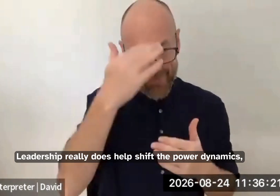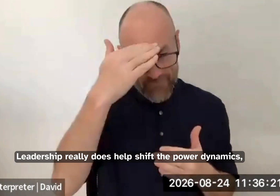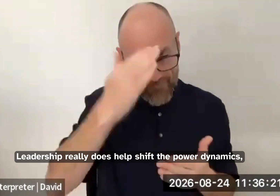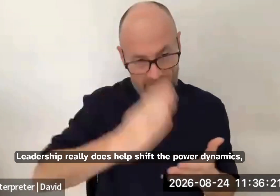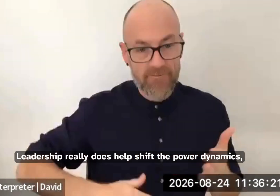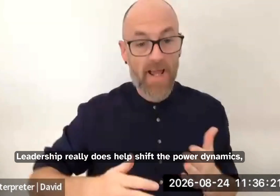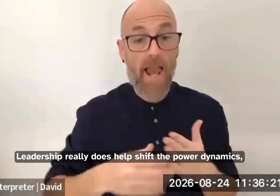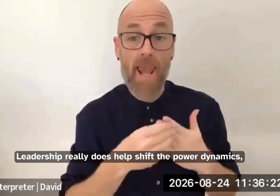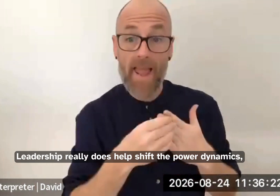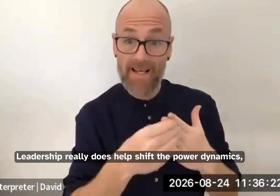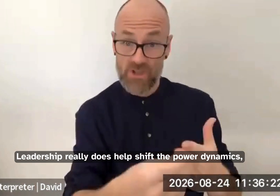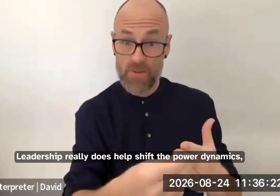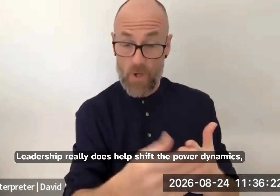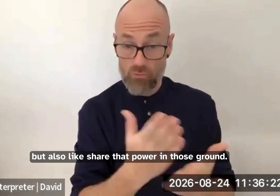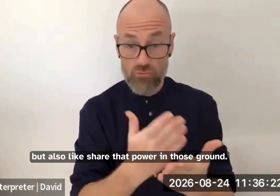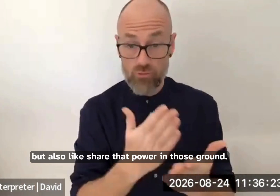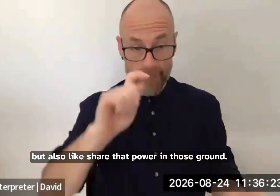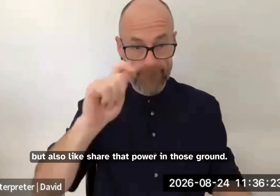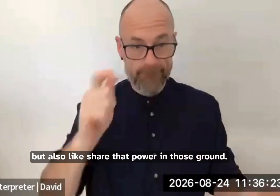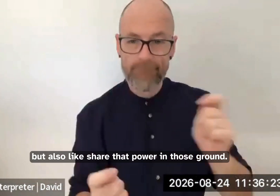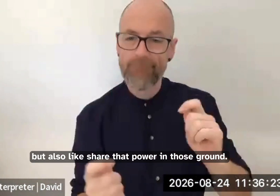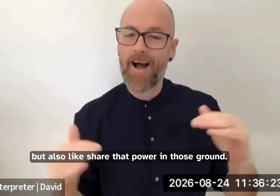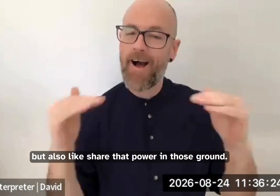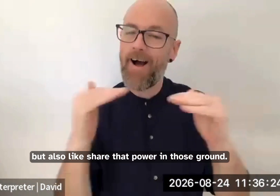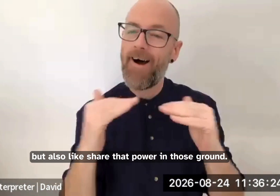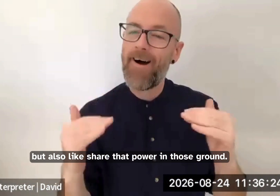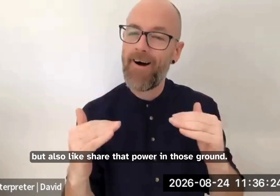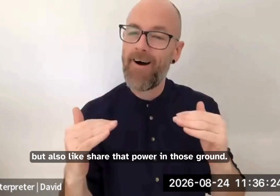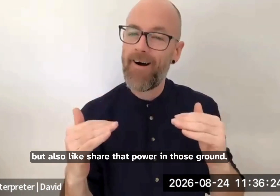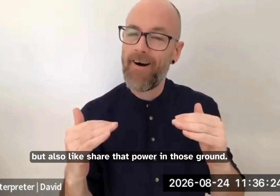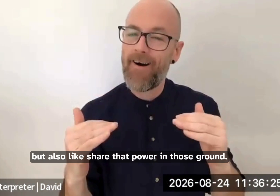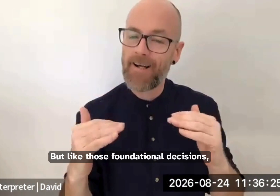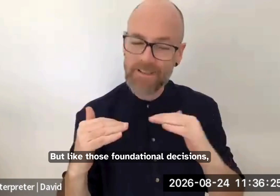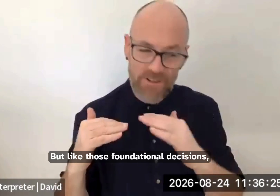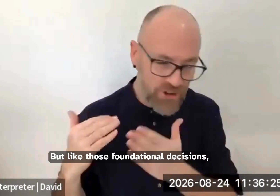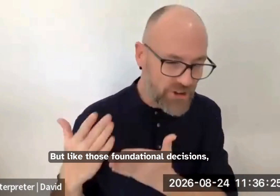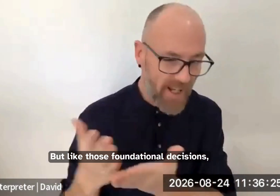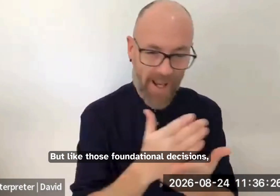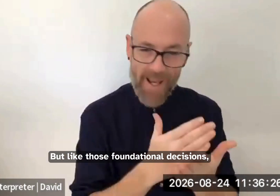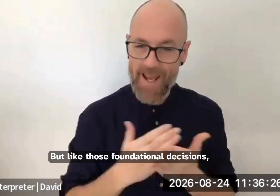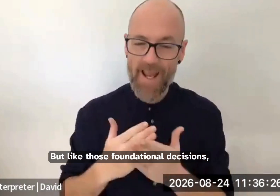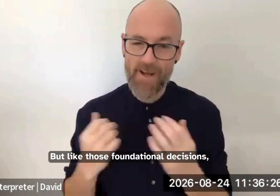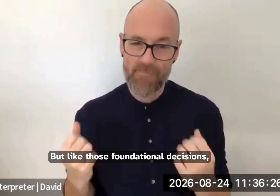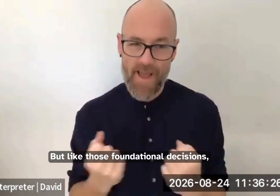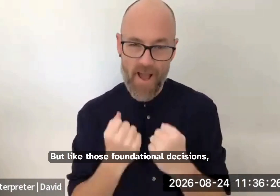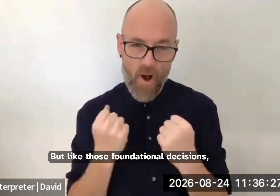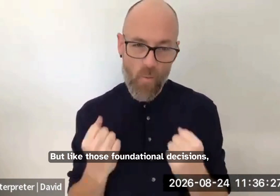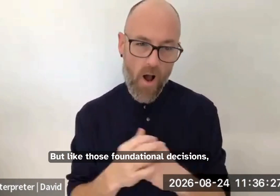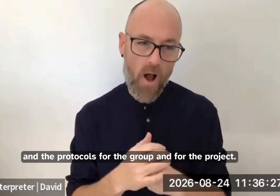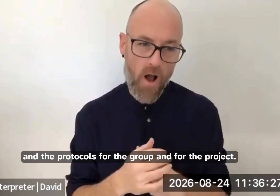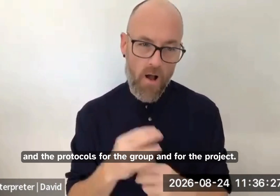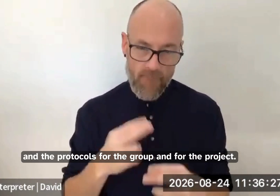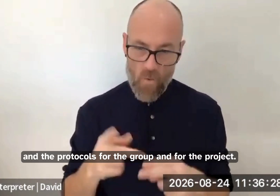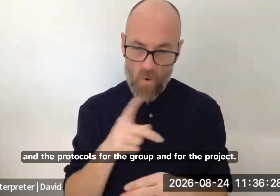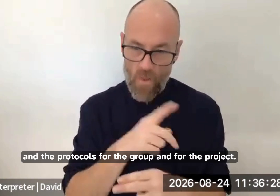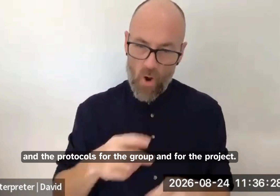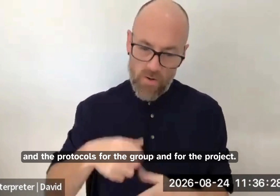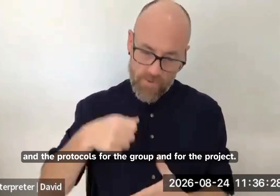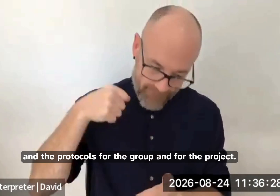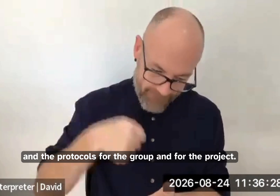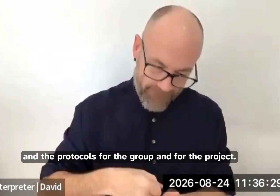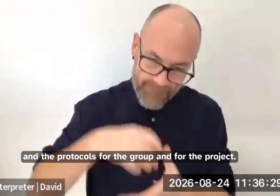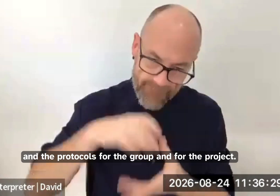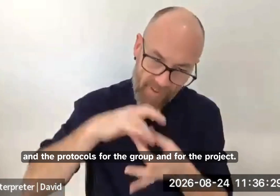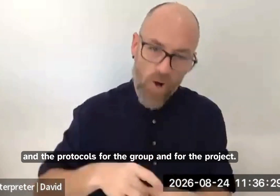help shift the power dynamics, but also like share that power in those those foundational decisions